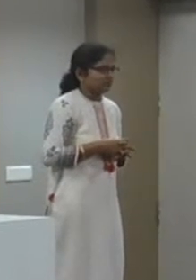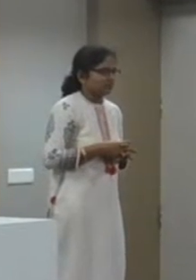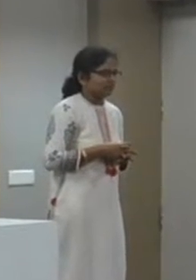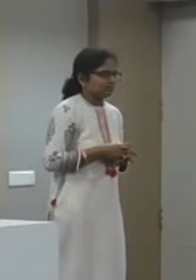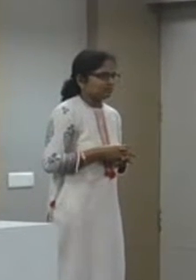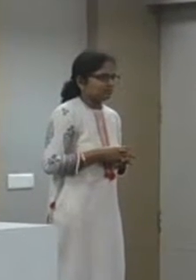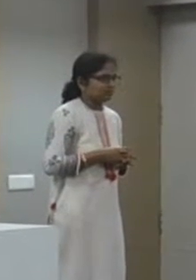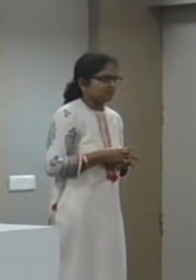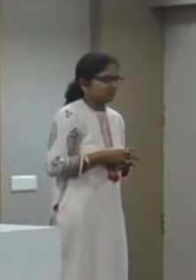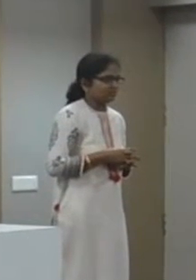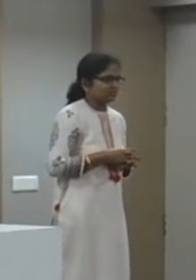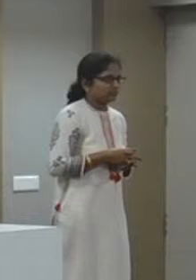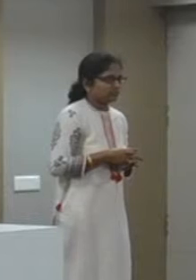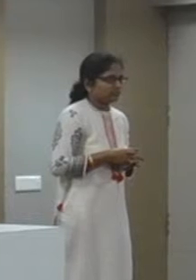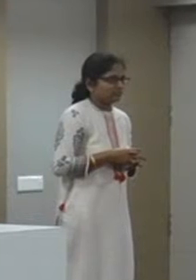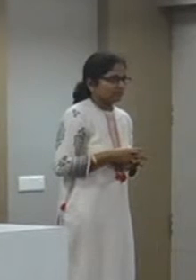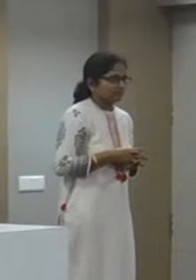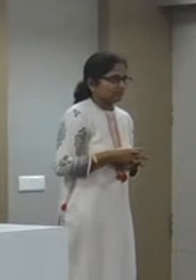Also, we have with us